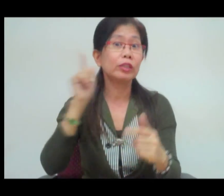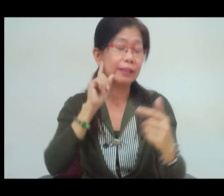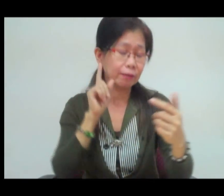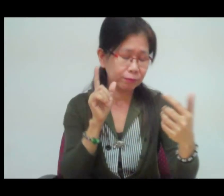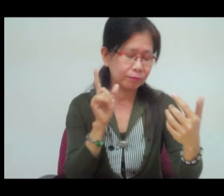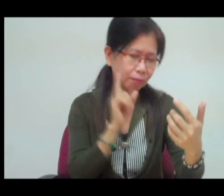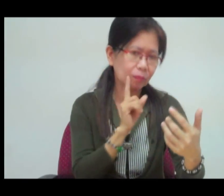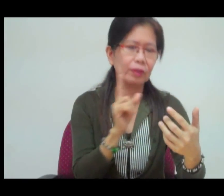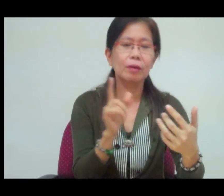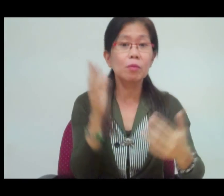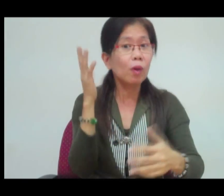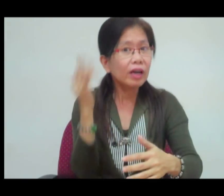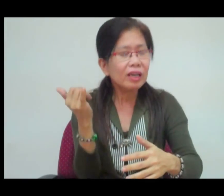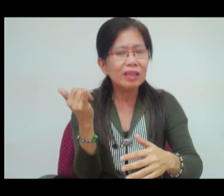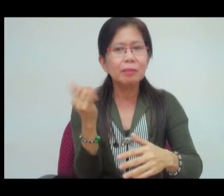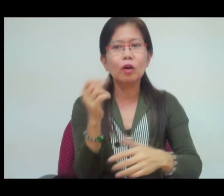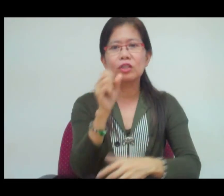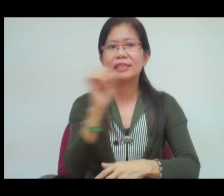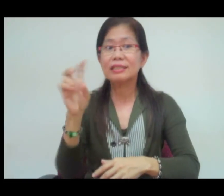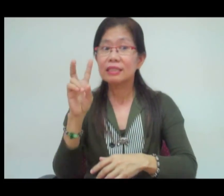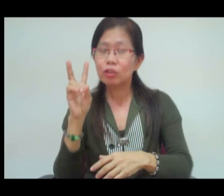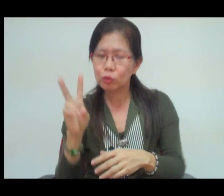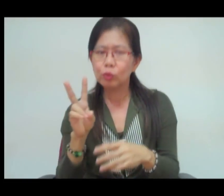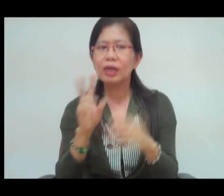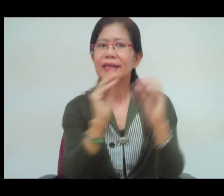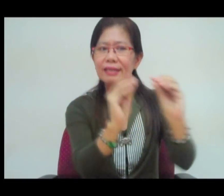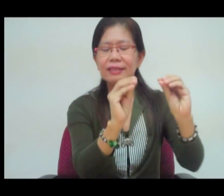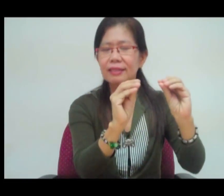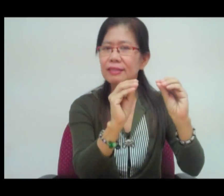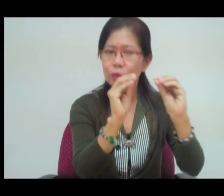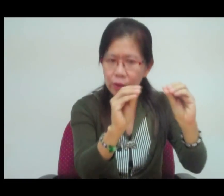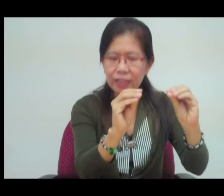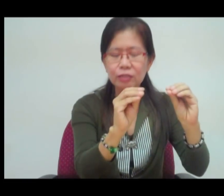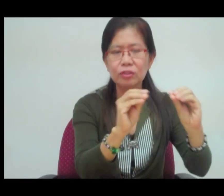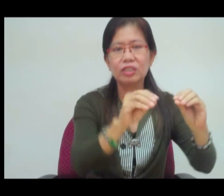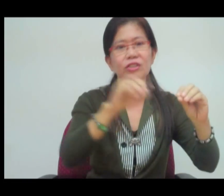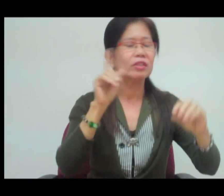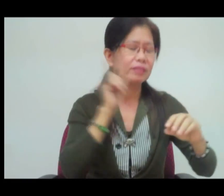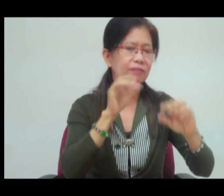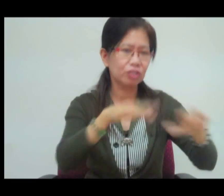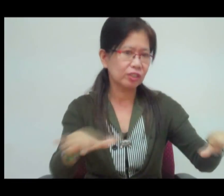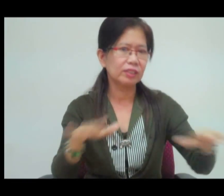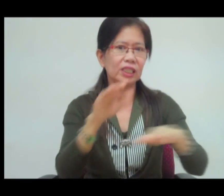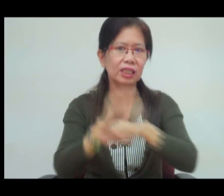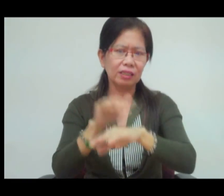The deaf. Why? Because SEE-2 is a way to teach deaf children